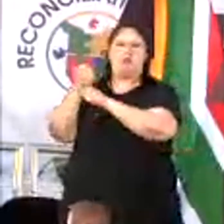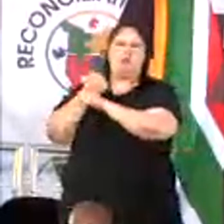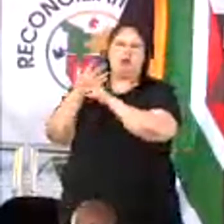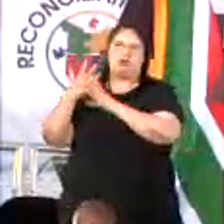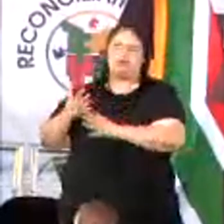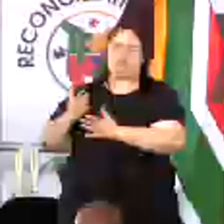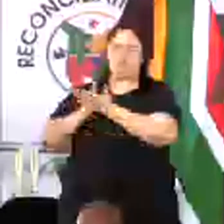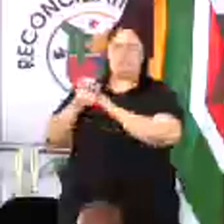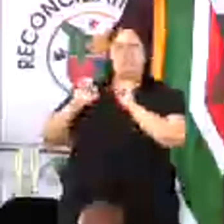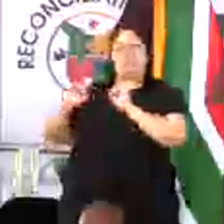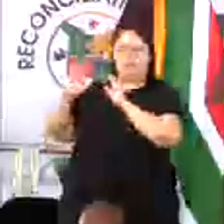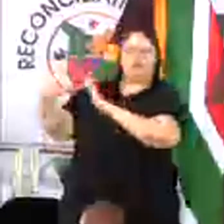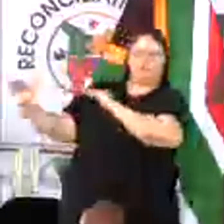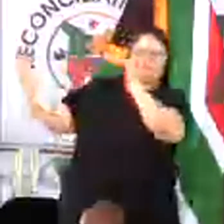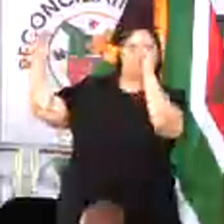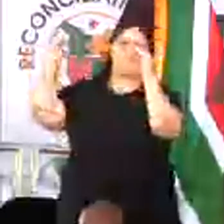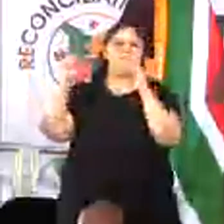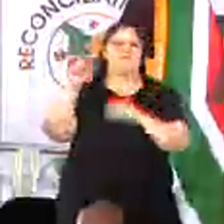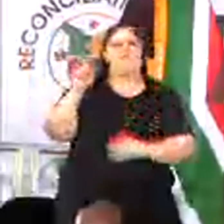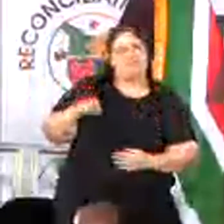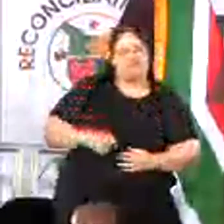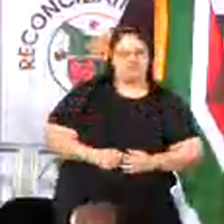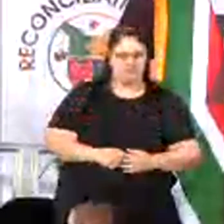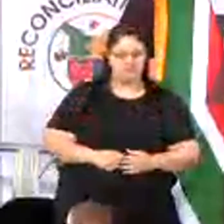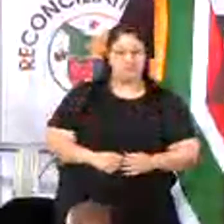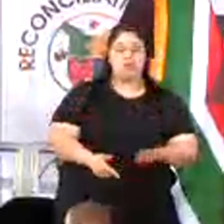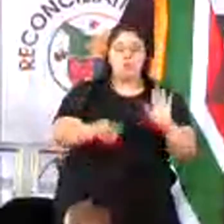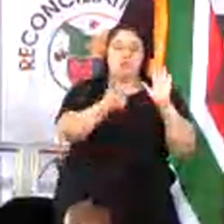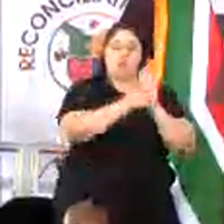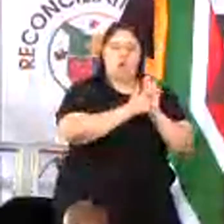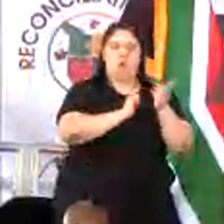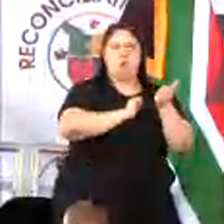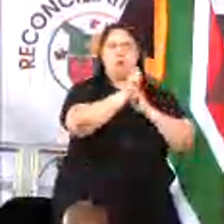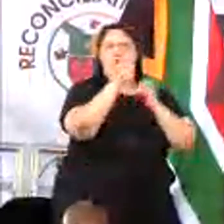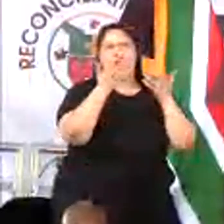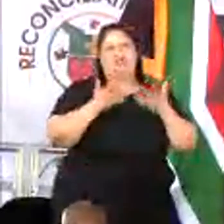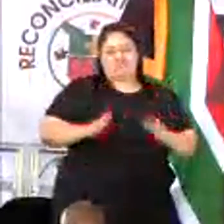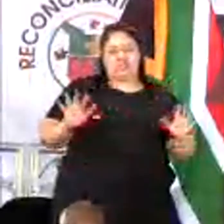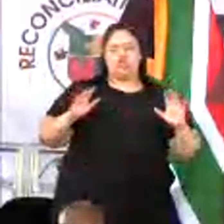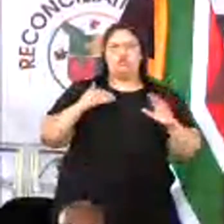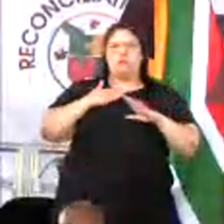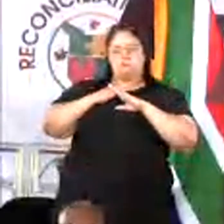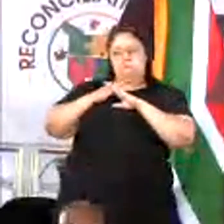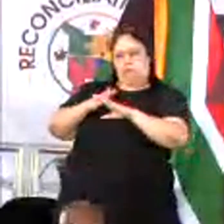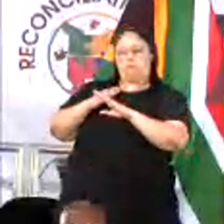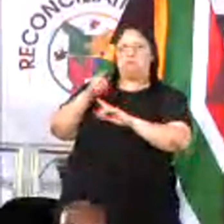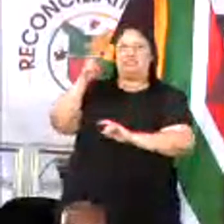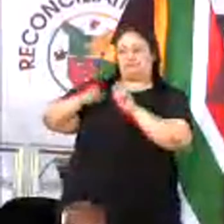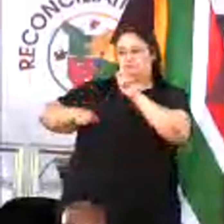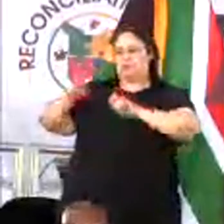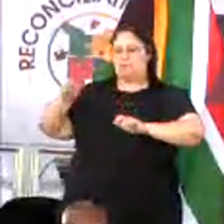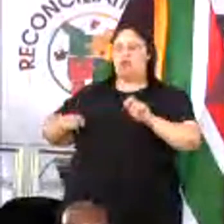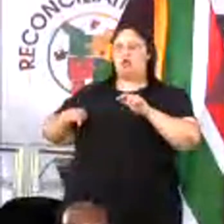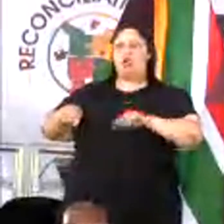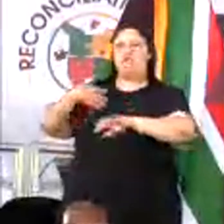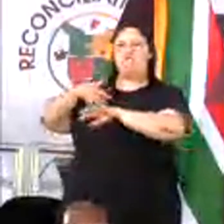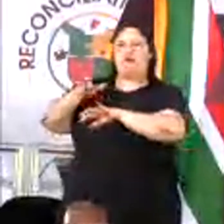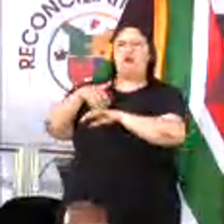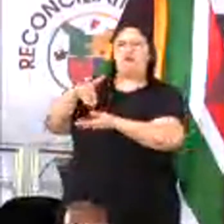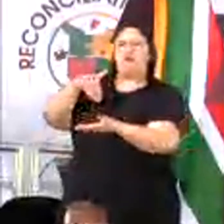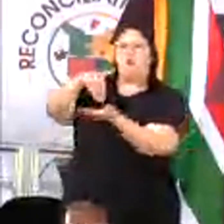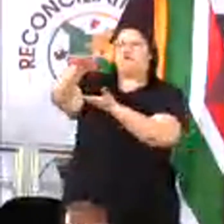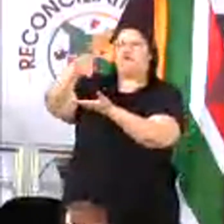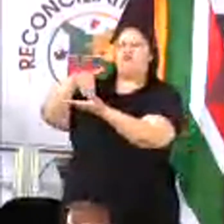workers. We have passed a law that prevents the arbitrary eviction